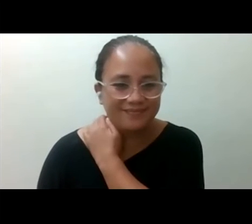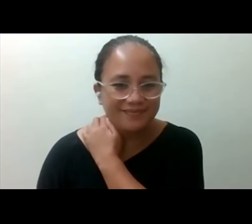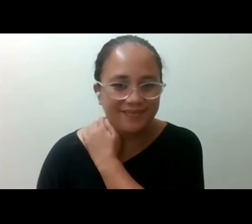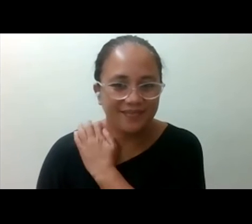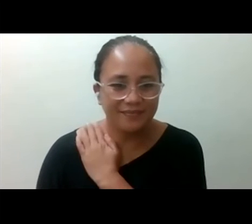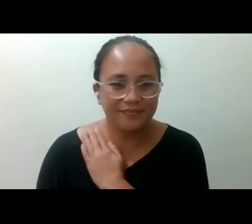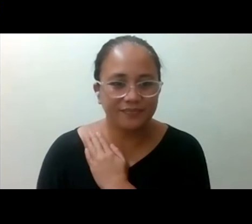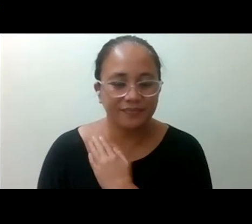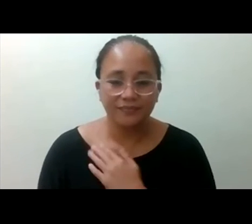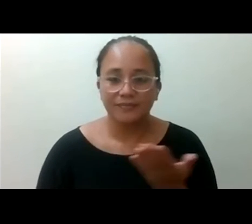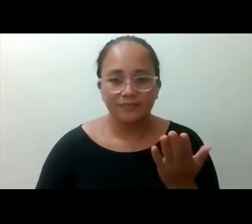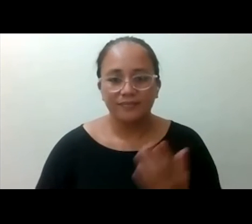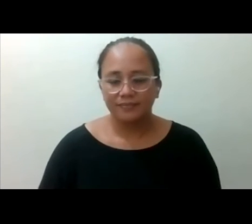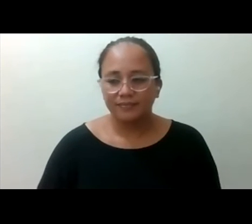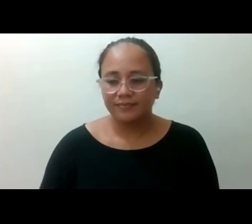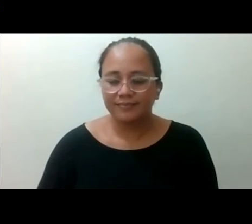Okay.